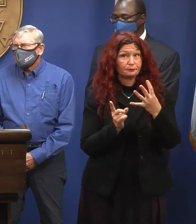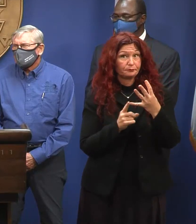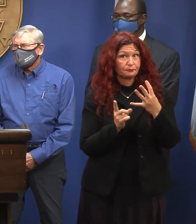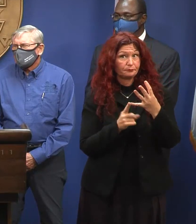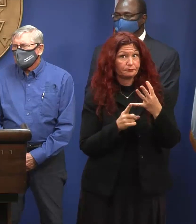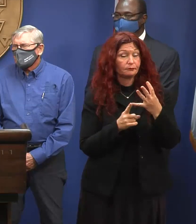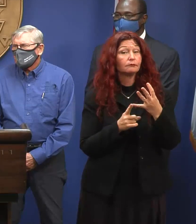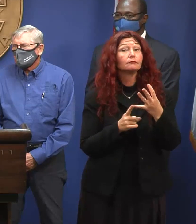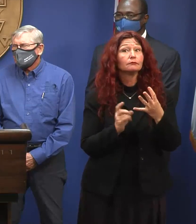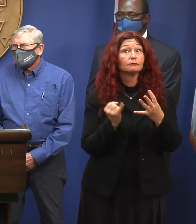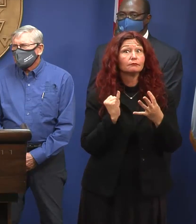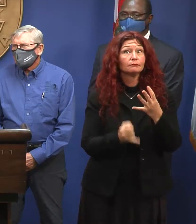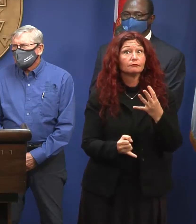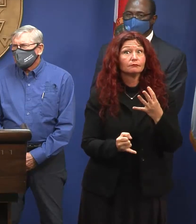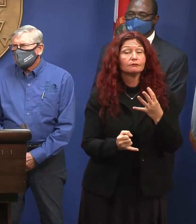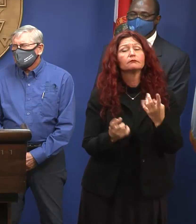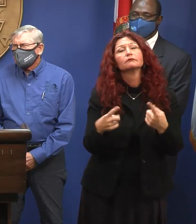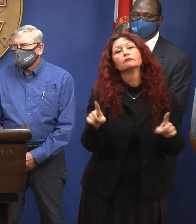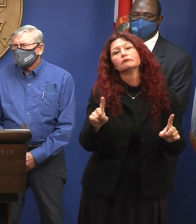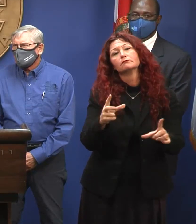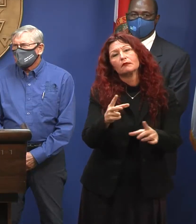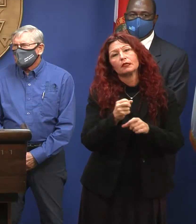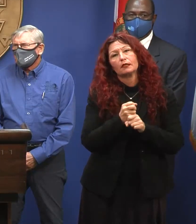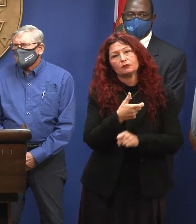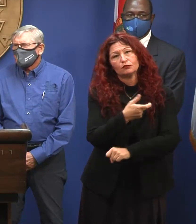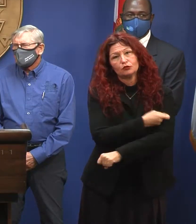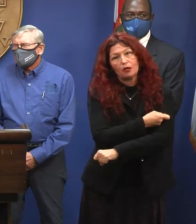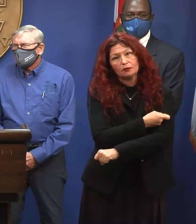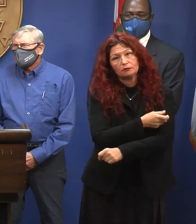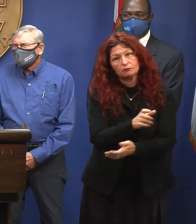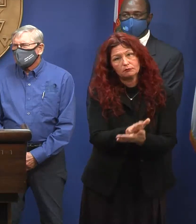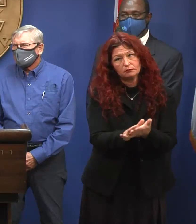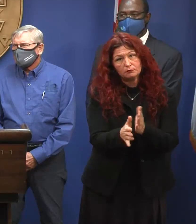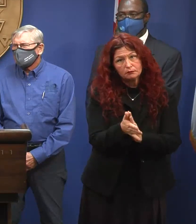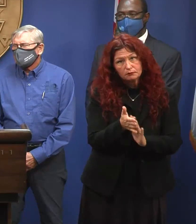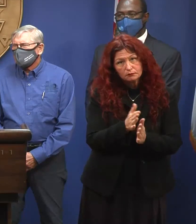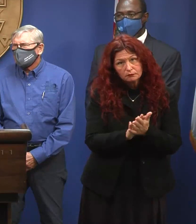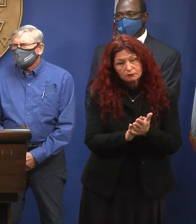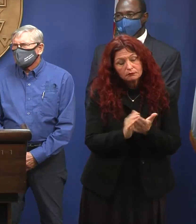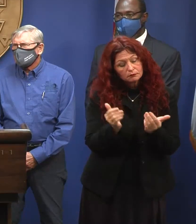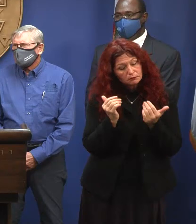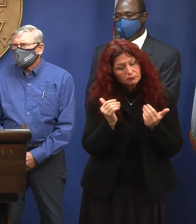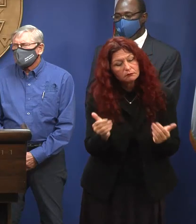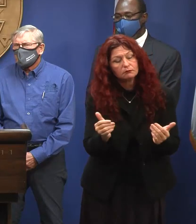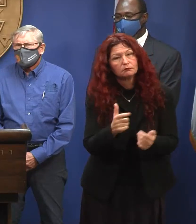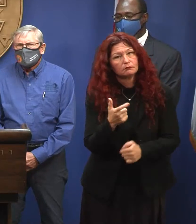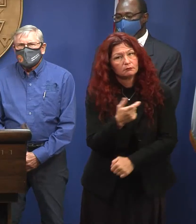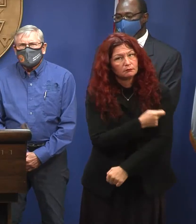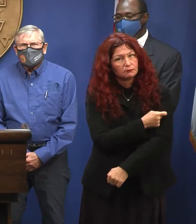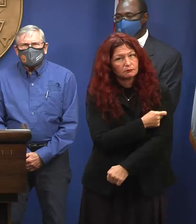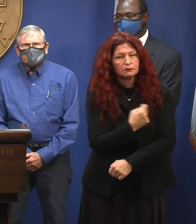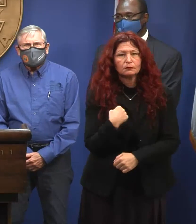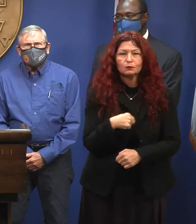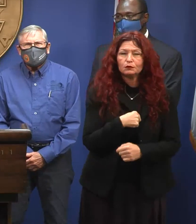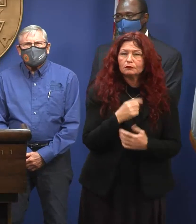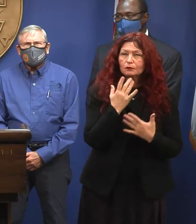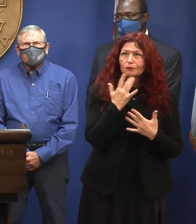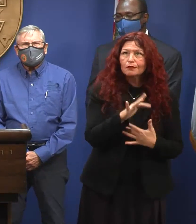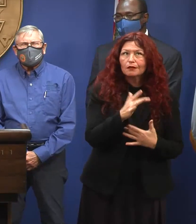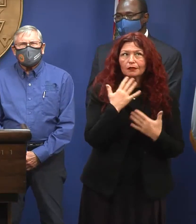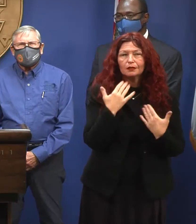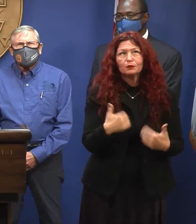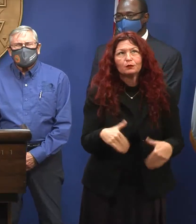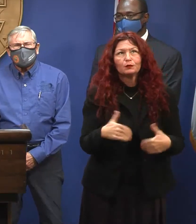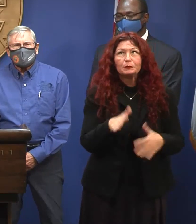be prepared: get the shot. Take the vaccine. We're grateful and lucky that this year is completely